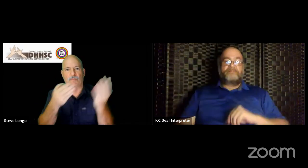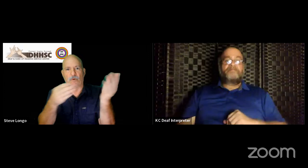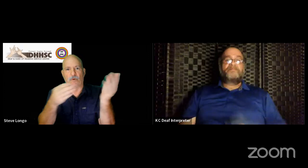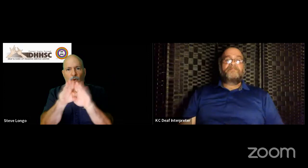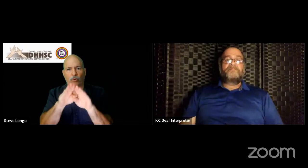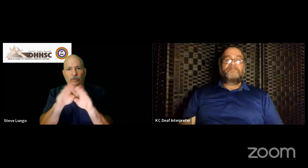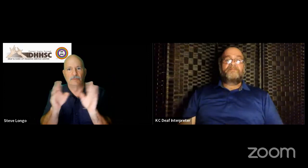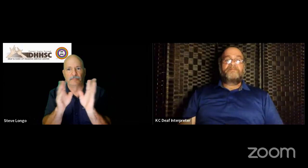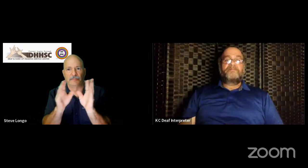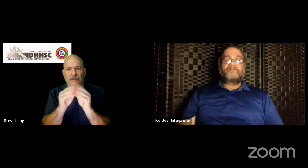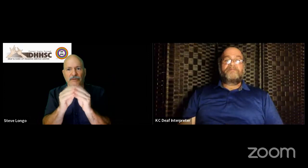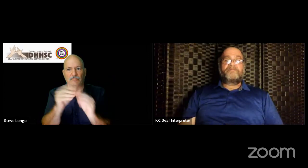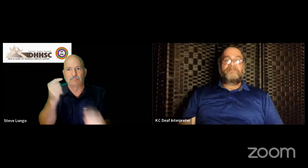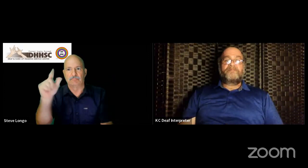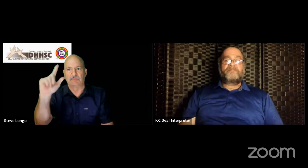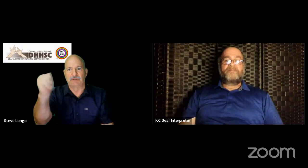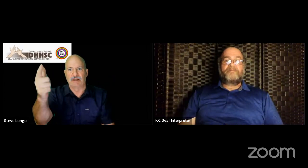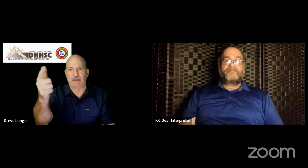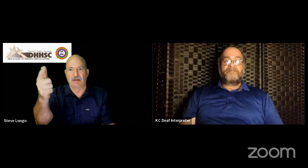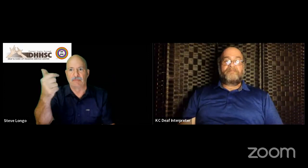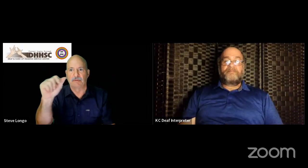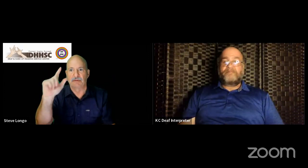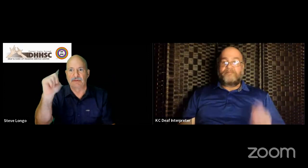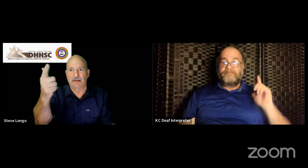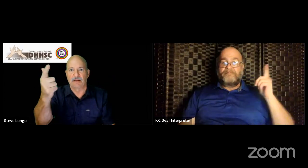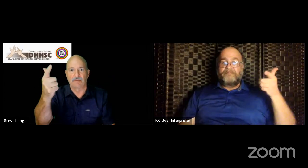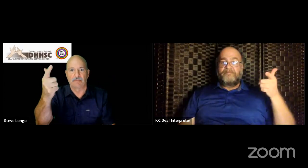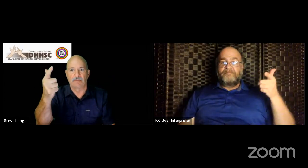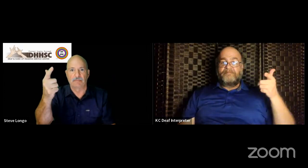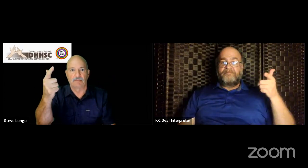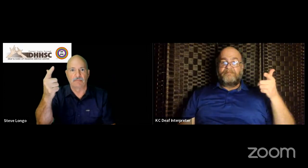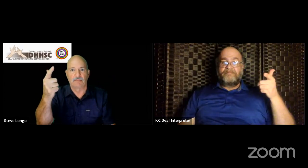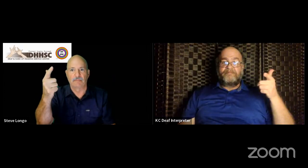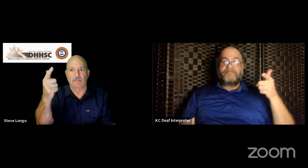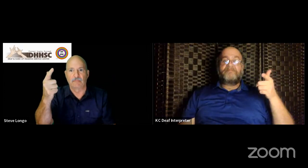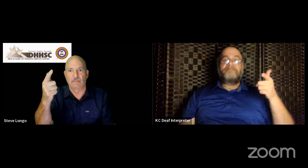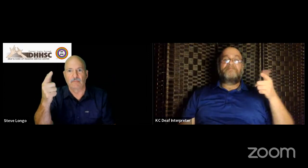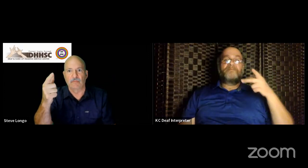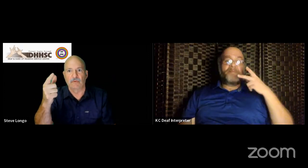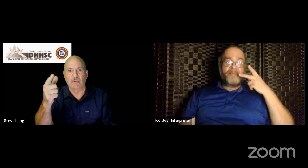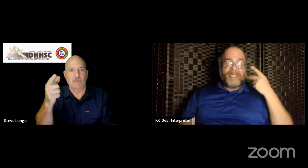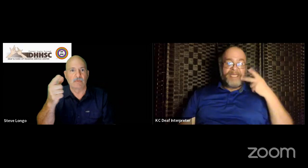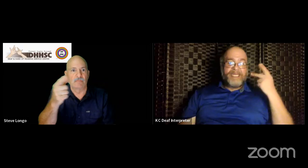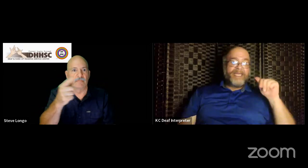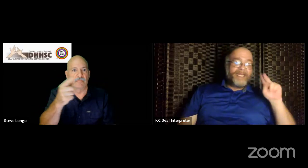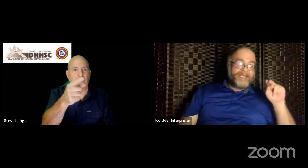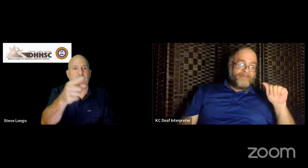Jamie has a motion to close the meeting. Second.